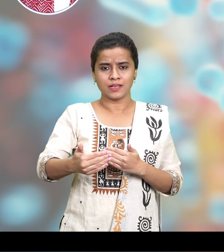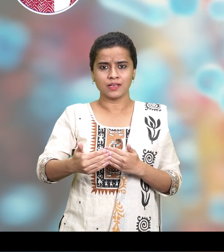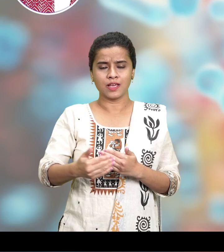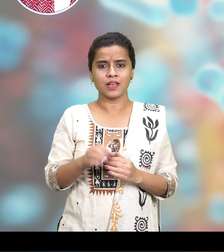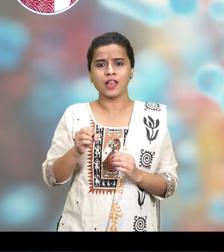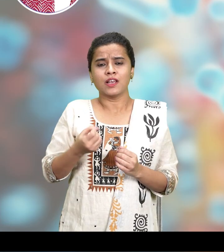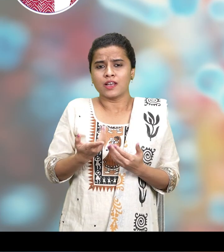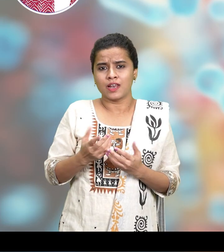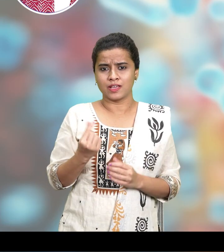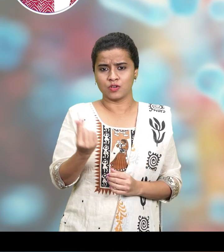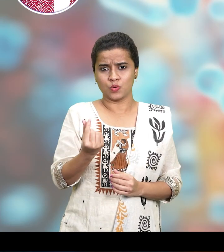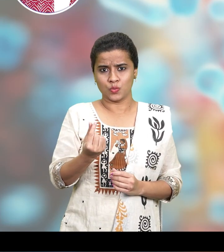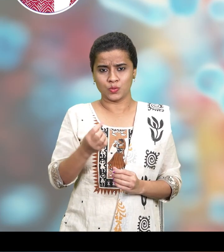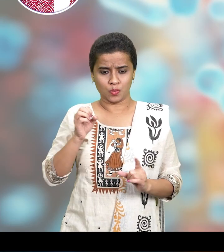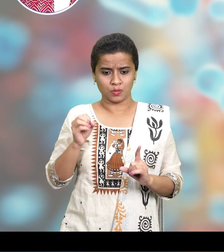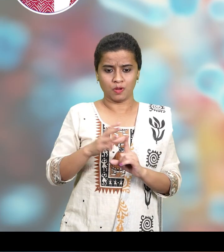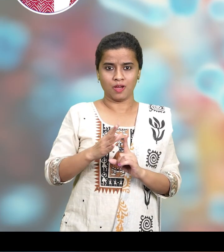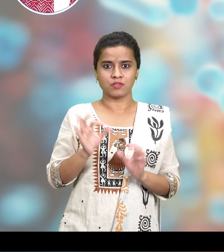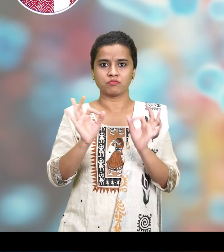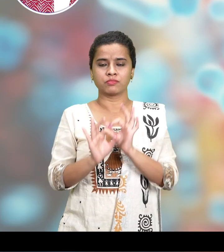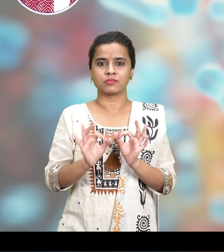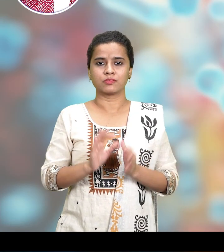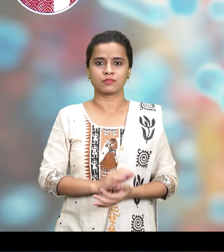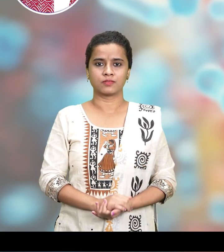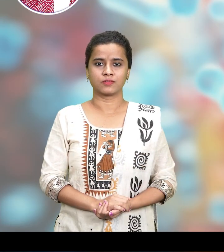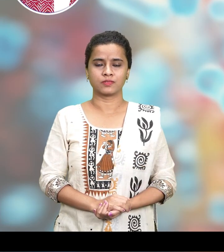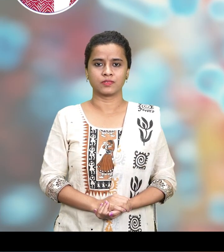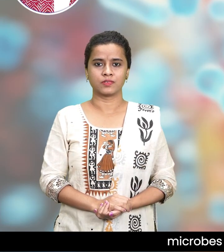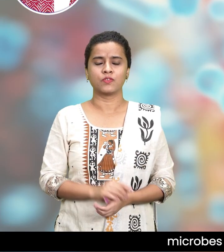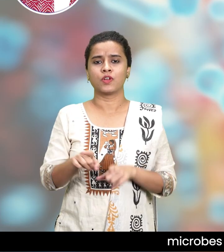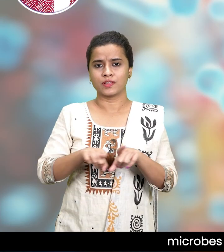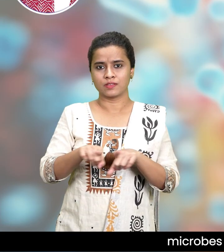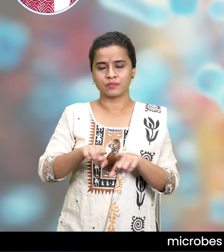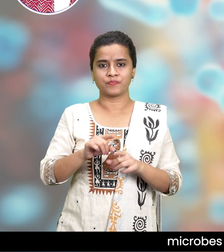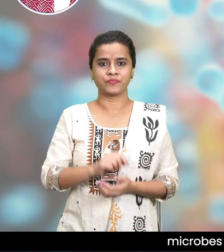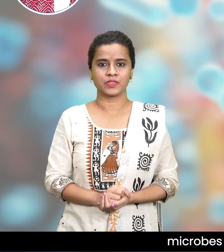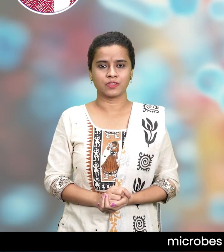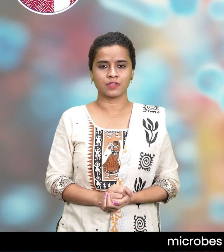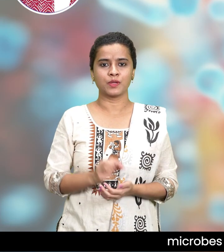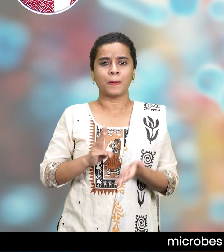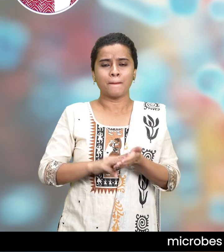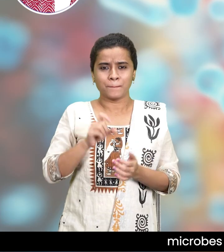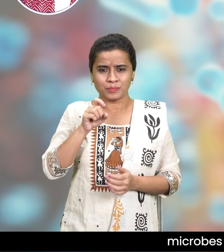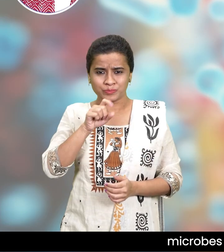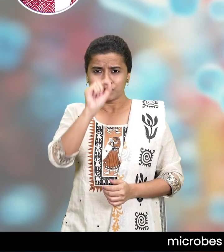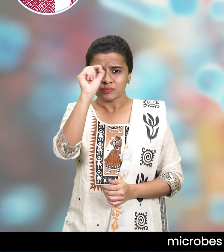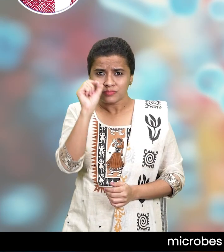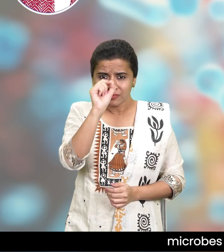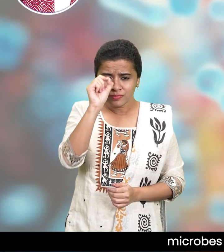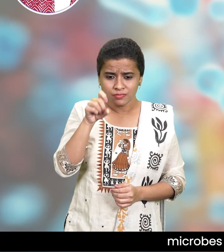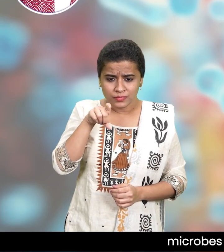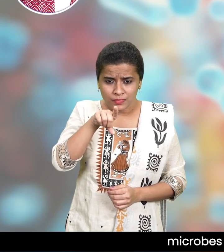causes like microbes that can spread in the